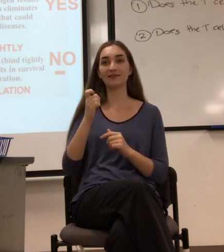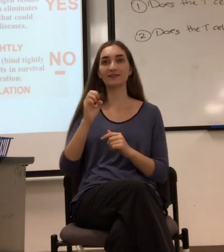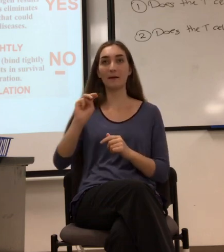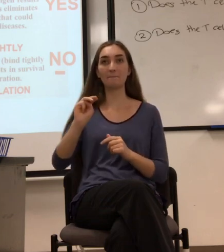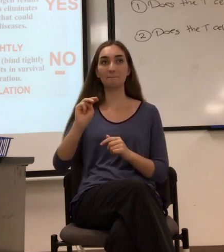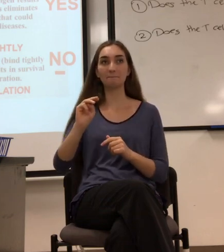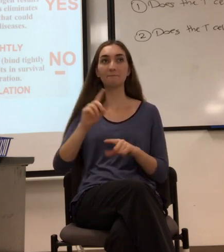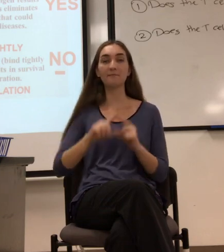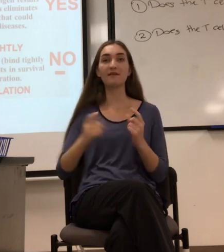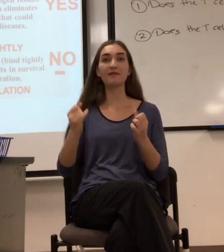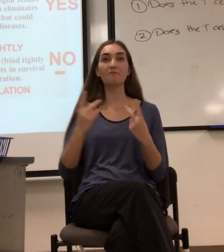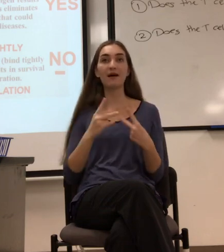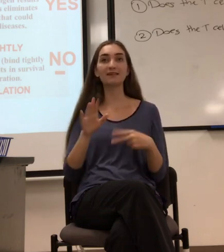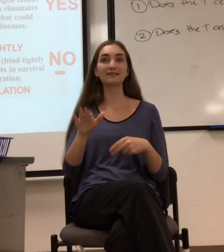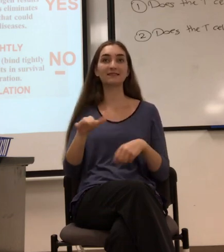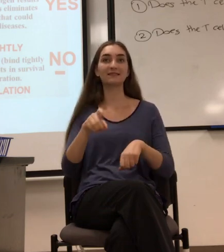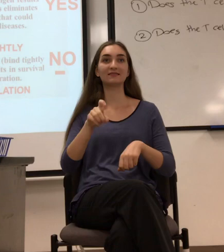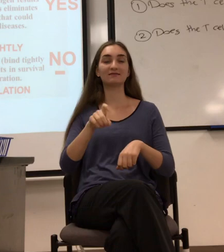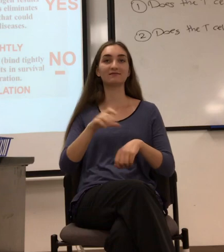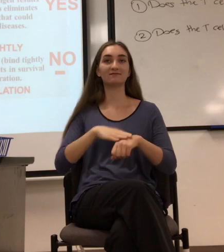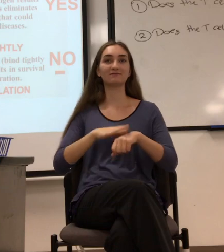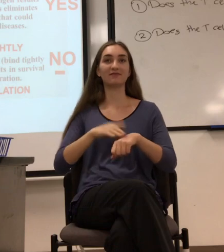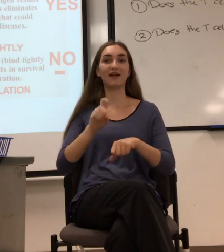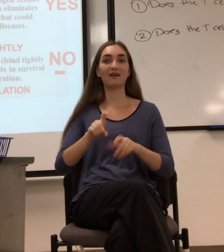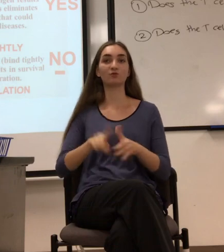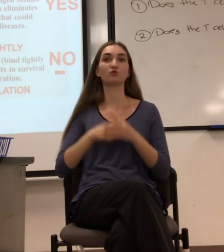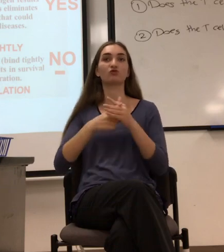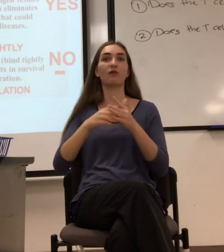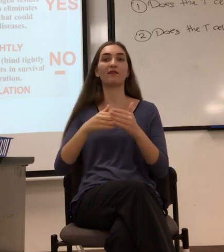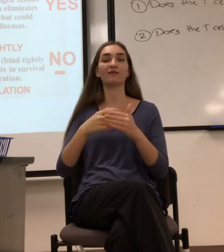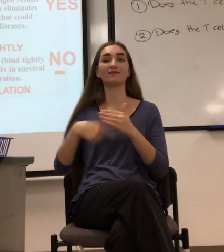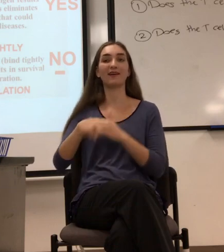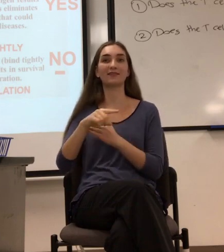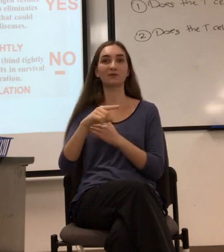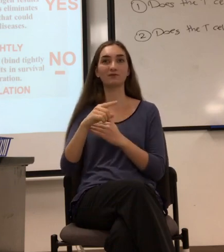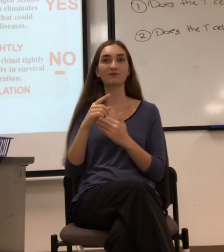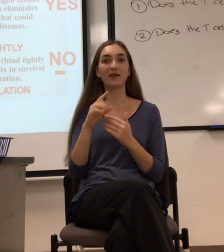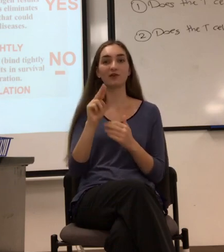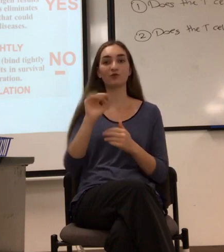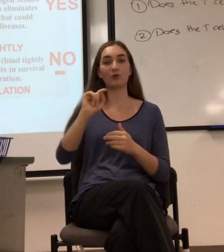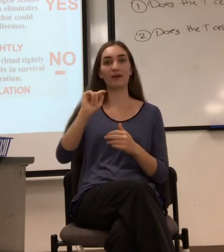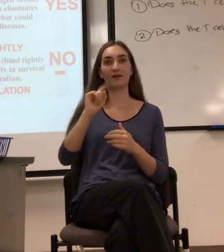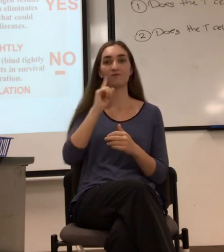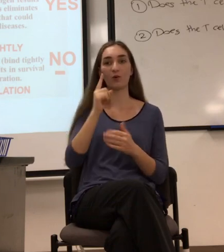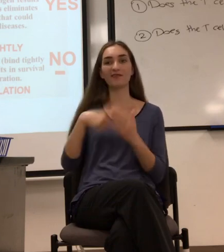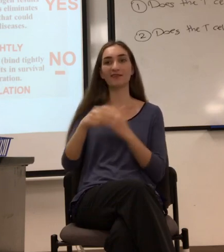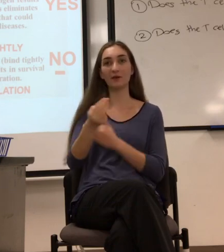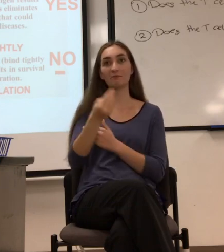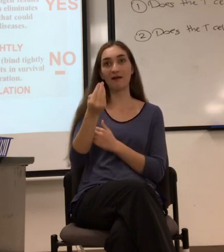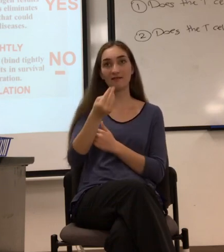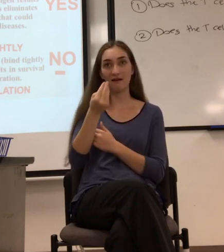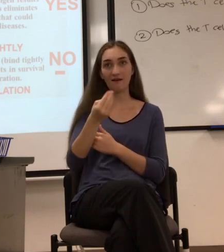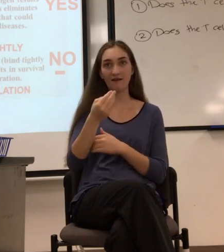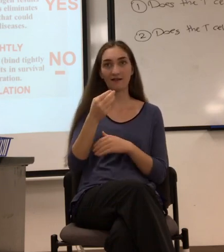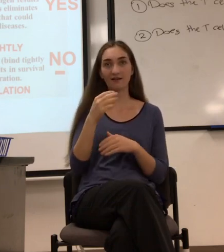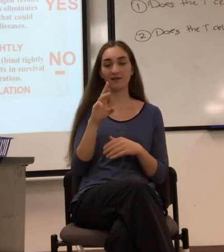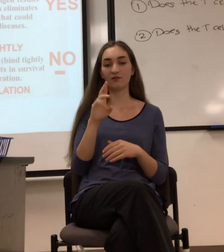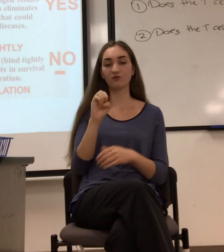unit, respiratory. Otherwise, Monday's gonna be too painful for me. All right, so when we come back, a little